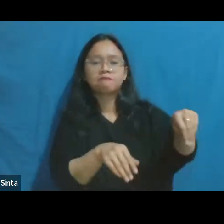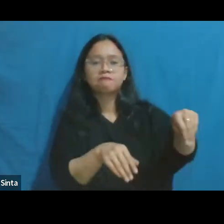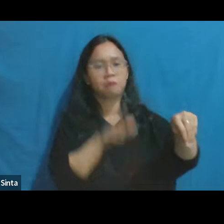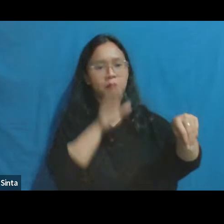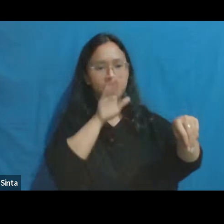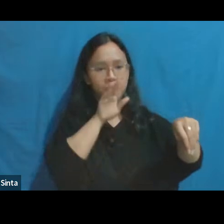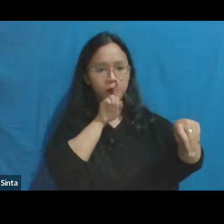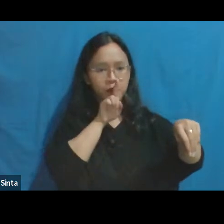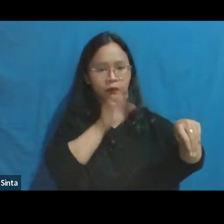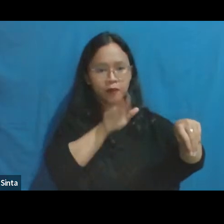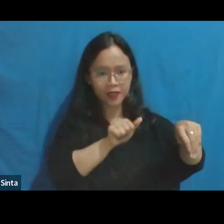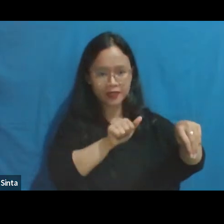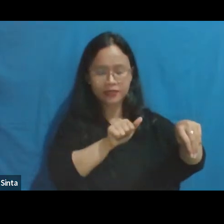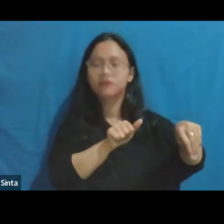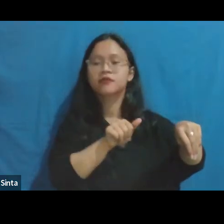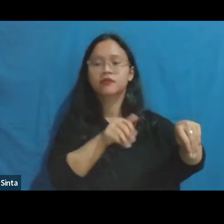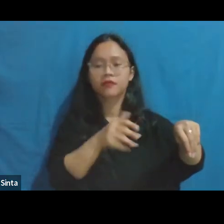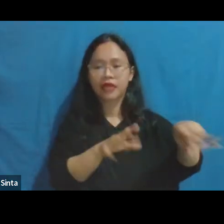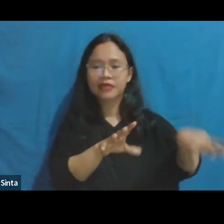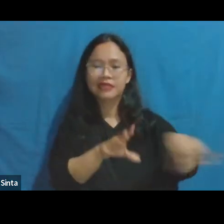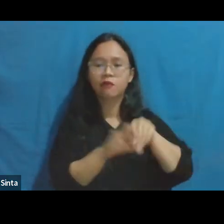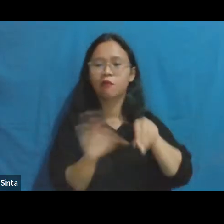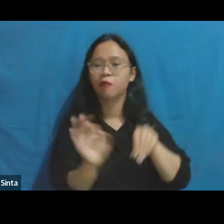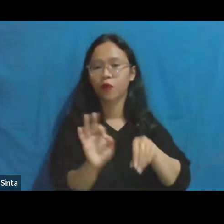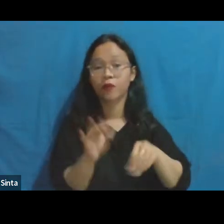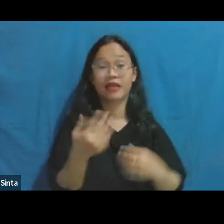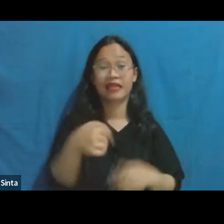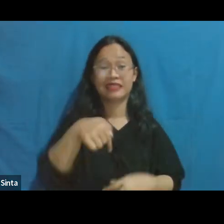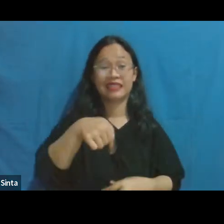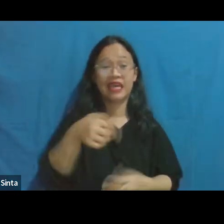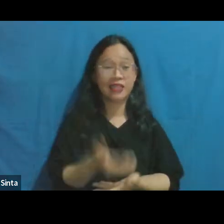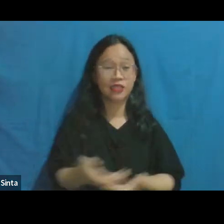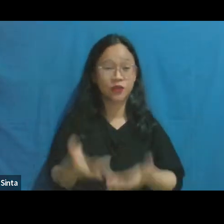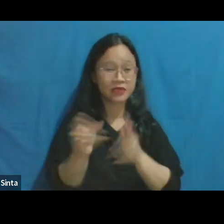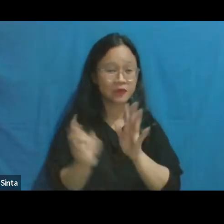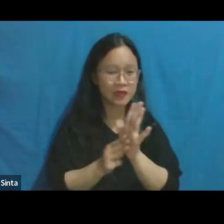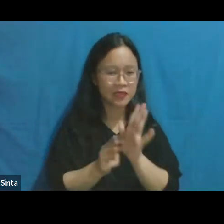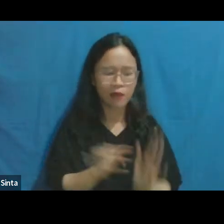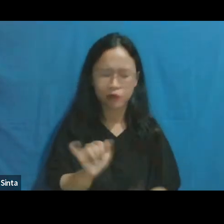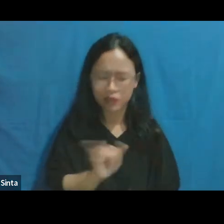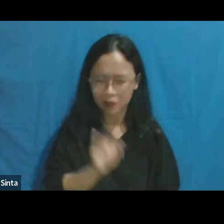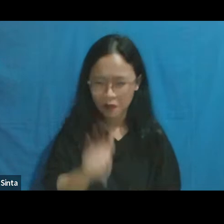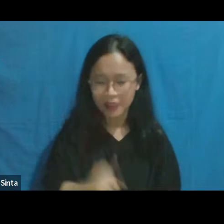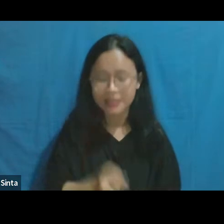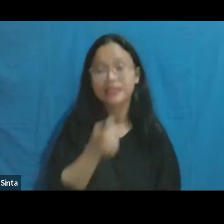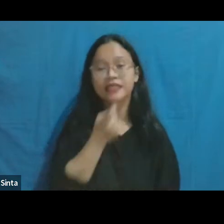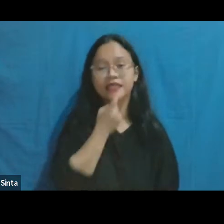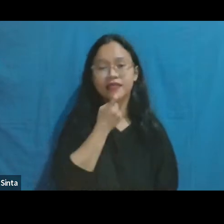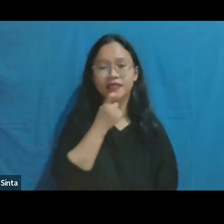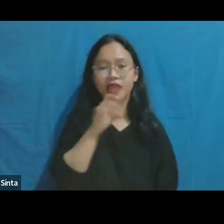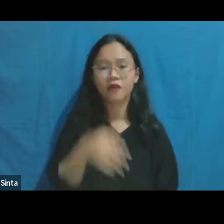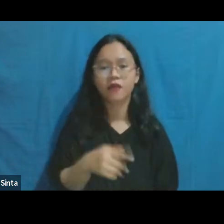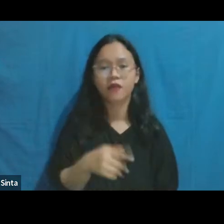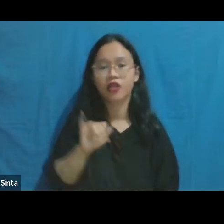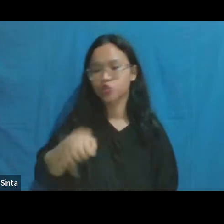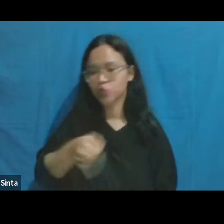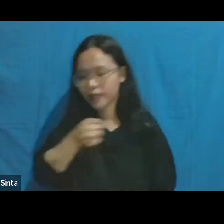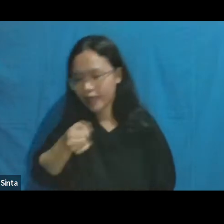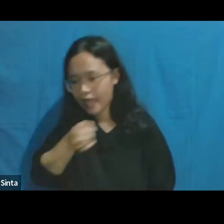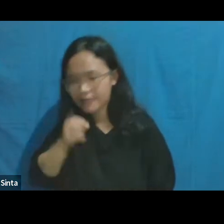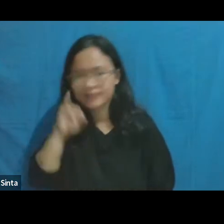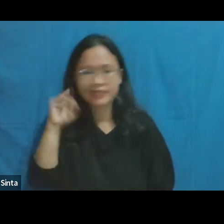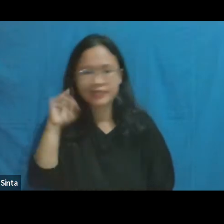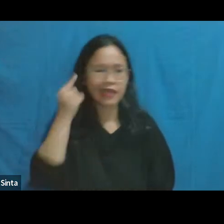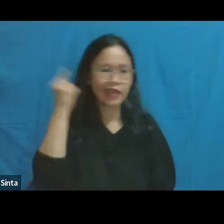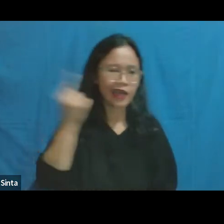far, no access for international journalists, no access for international activists, let alone the human rights defenders.